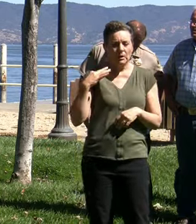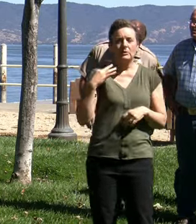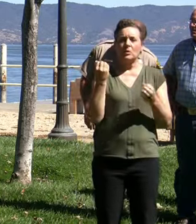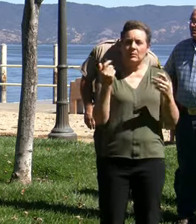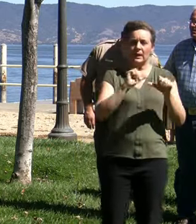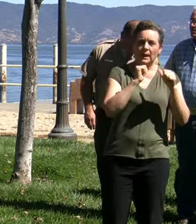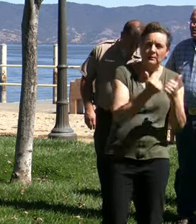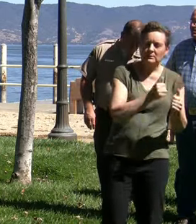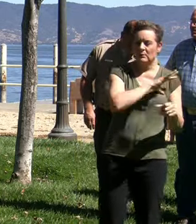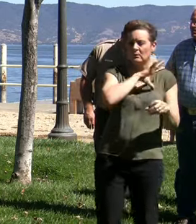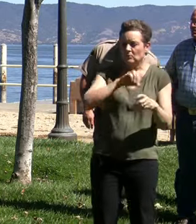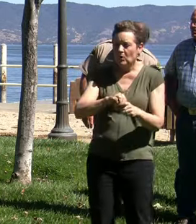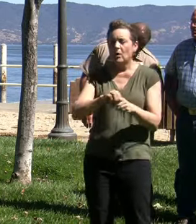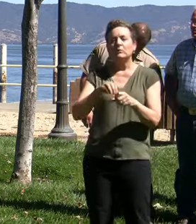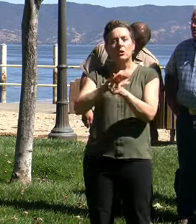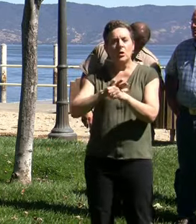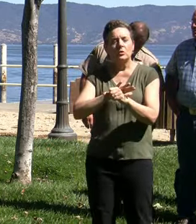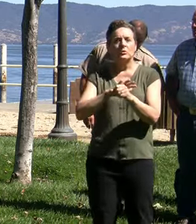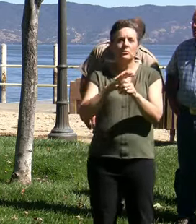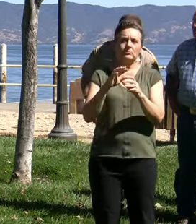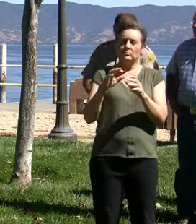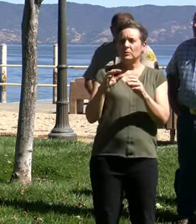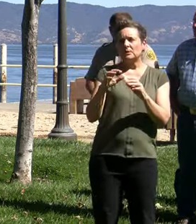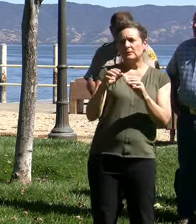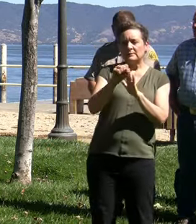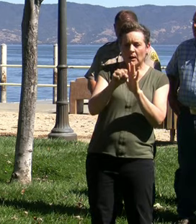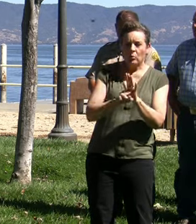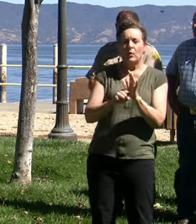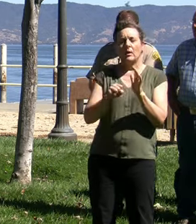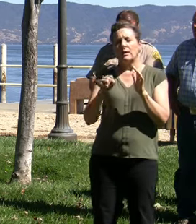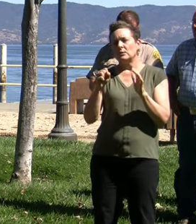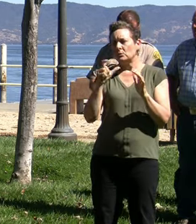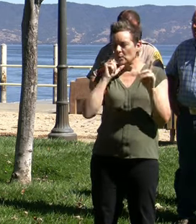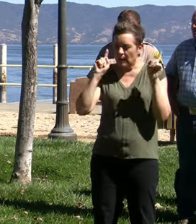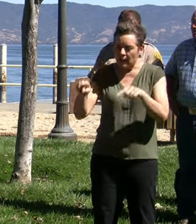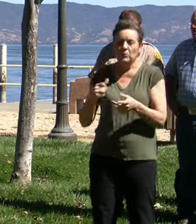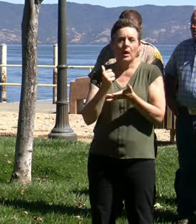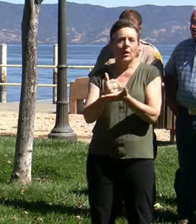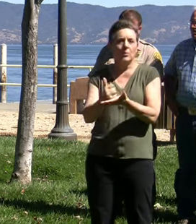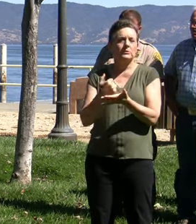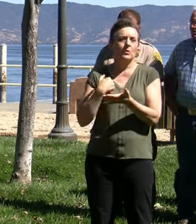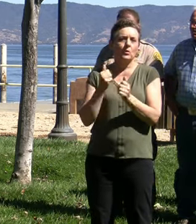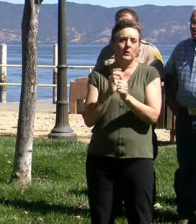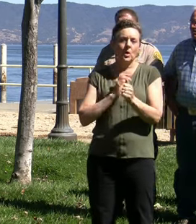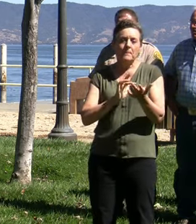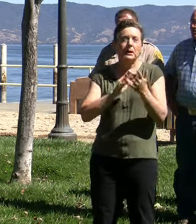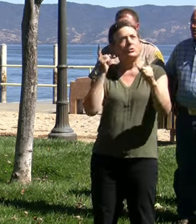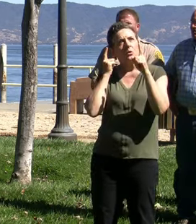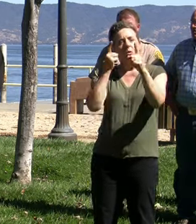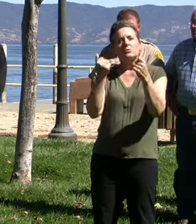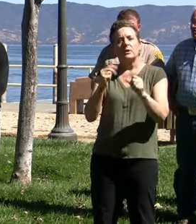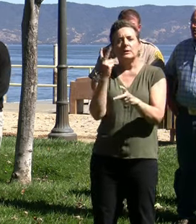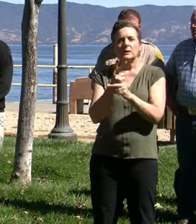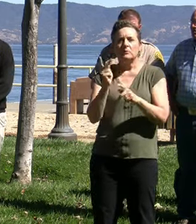agencies, local, regional, and state, who have really come to our assistance to assist us with our medical mission of trying to keep